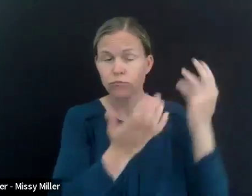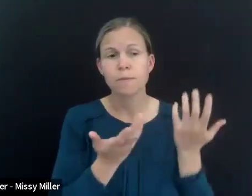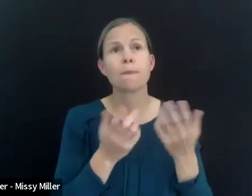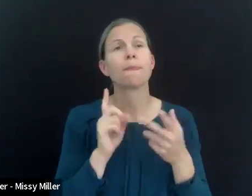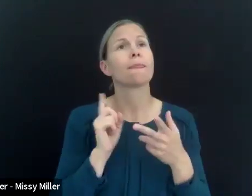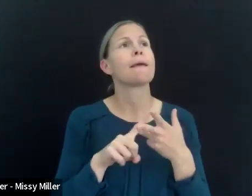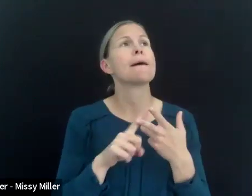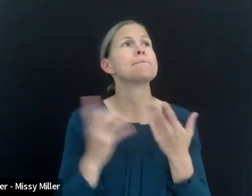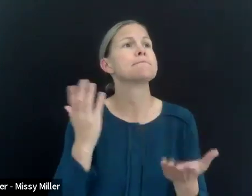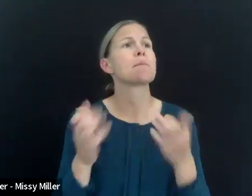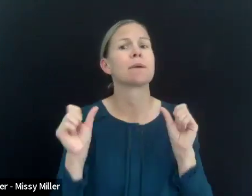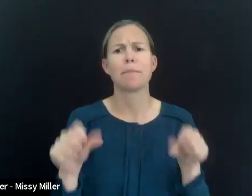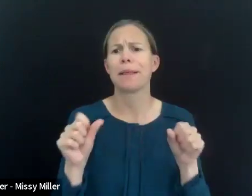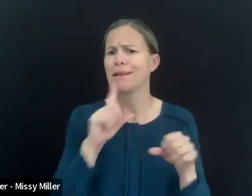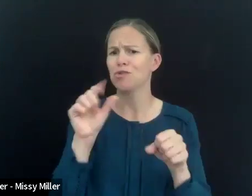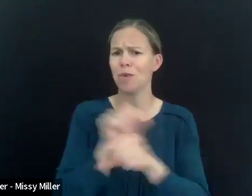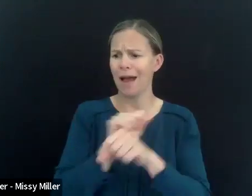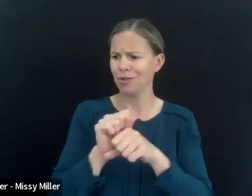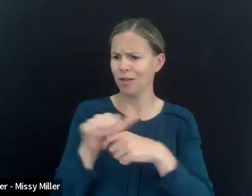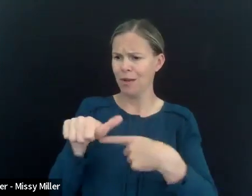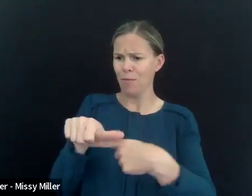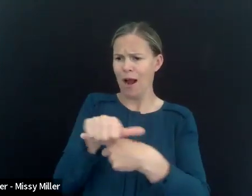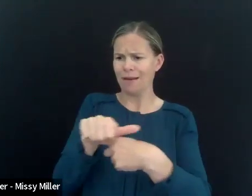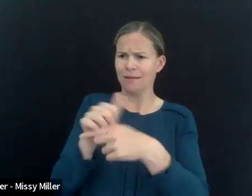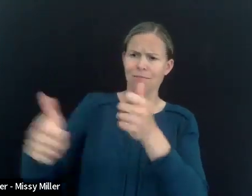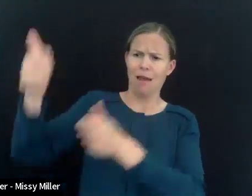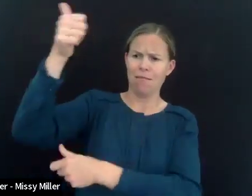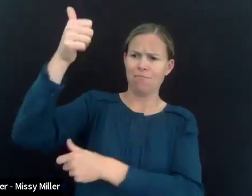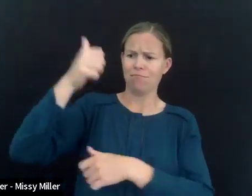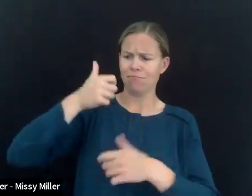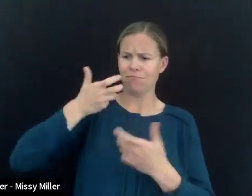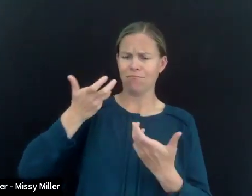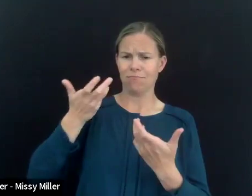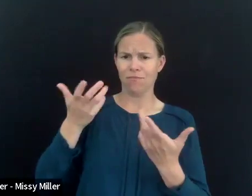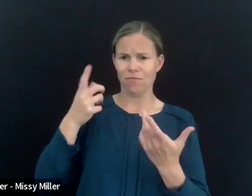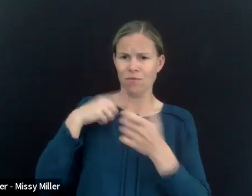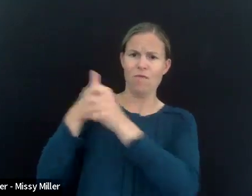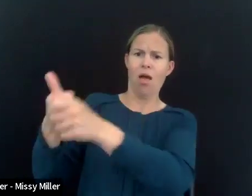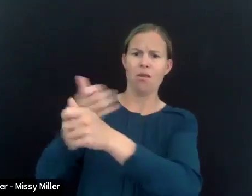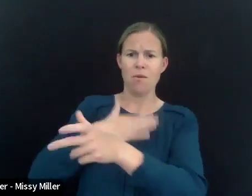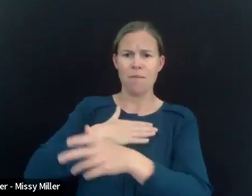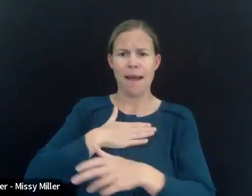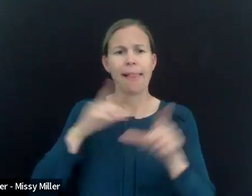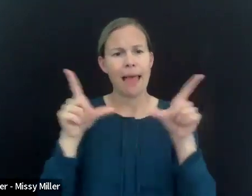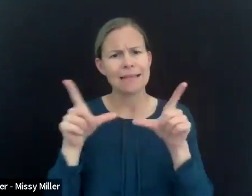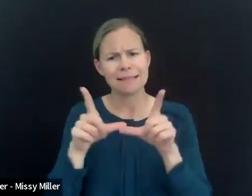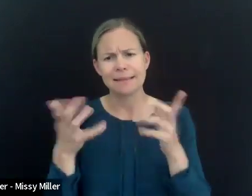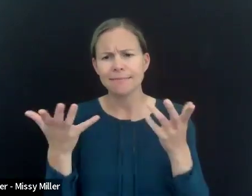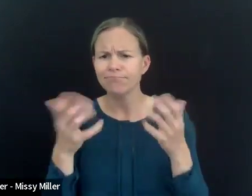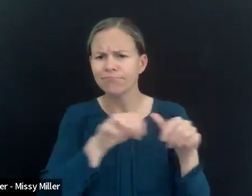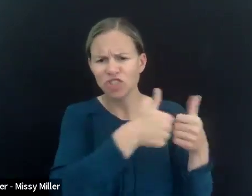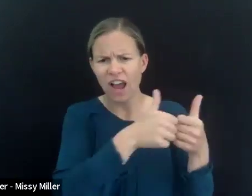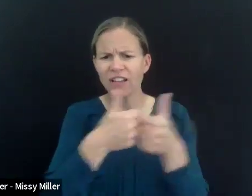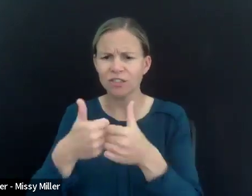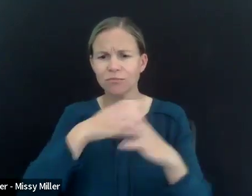the ability to just practice to your fullest scope of your licensure, right? And so through our policy